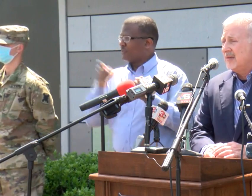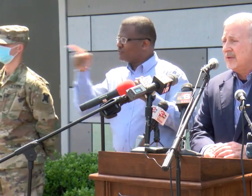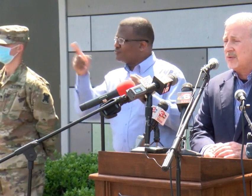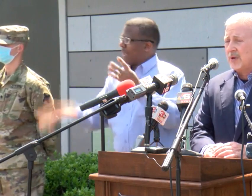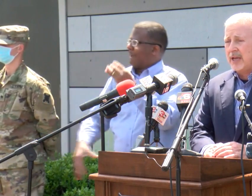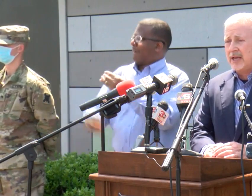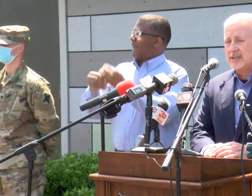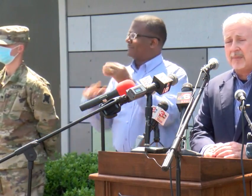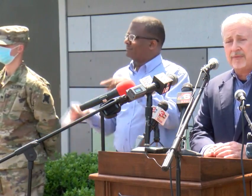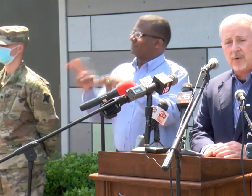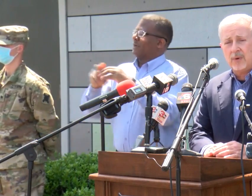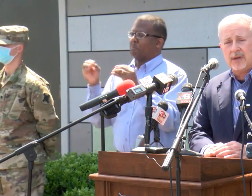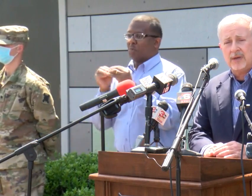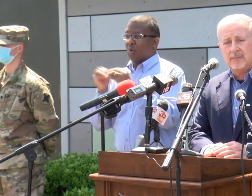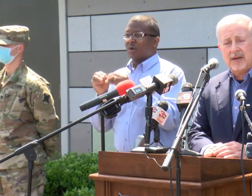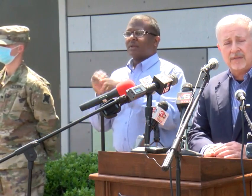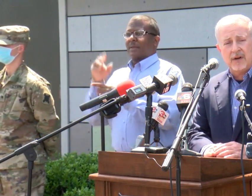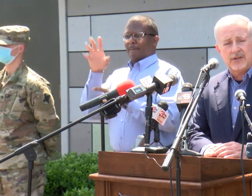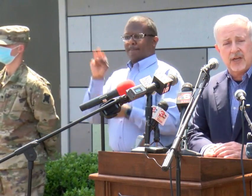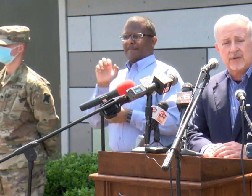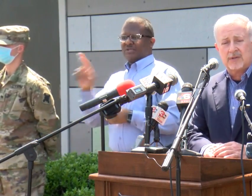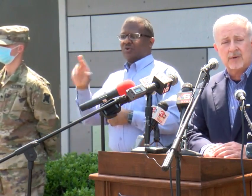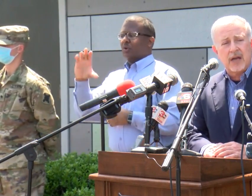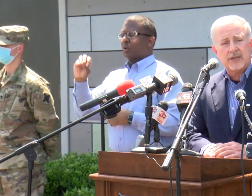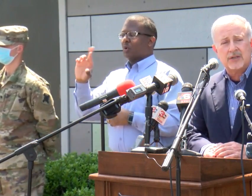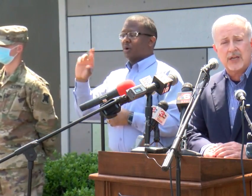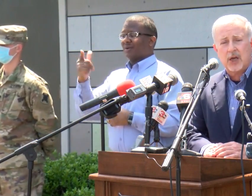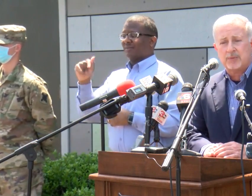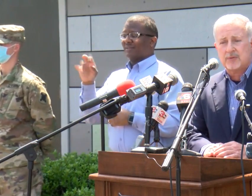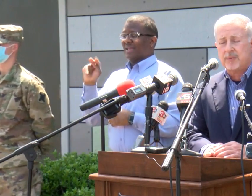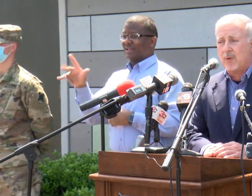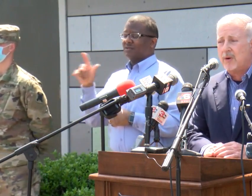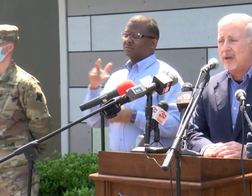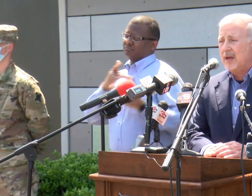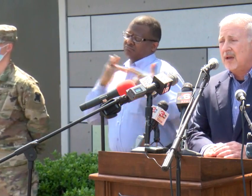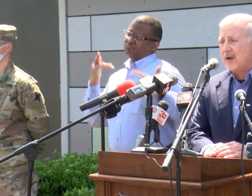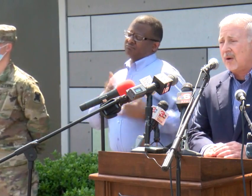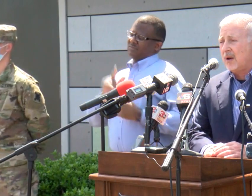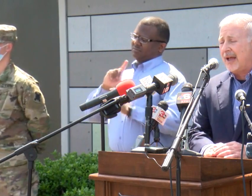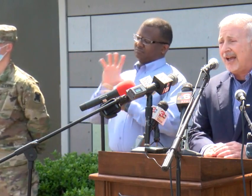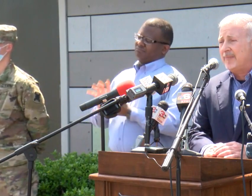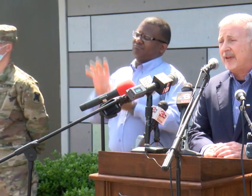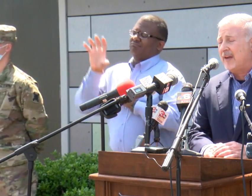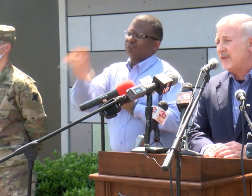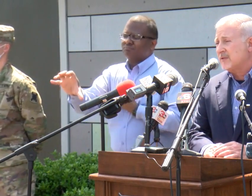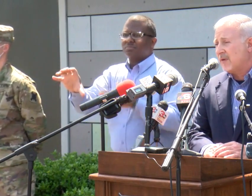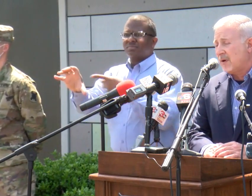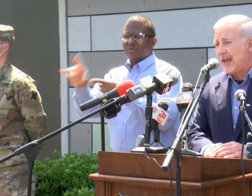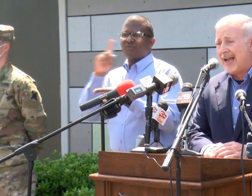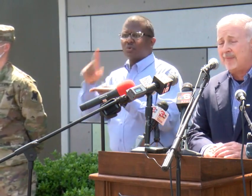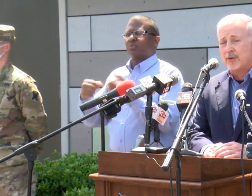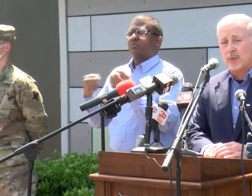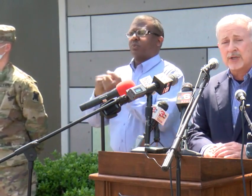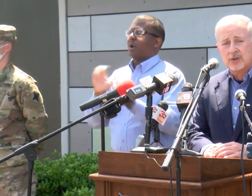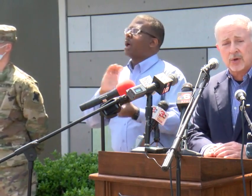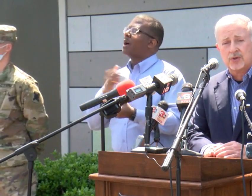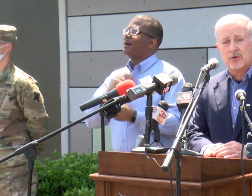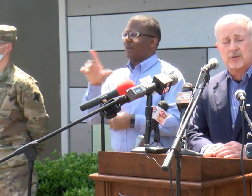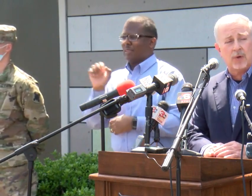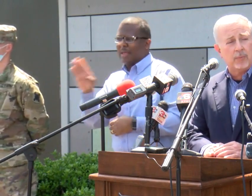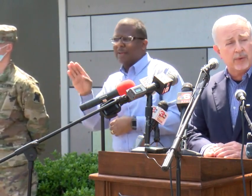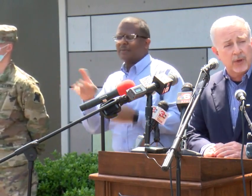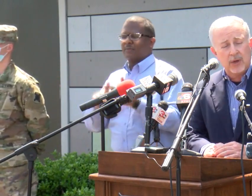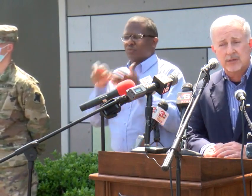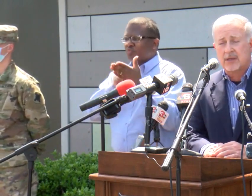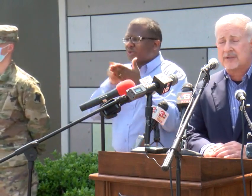Mr. Organic stepped forward and made a very generous donation to help support our lab, the efforts of our lab, the